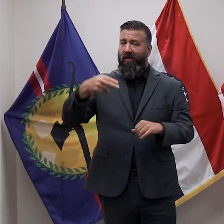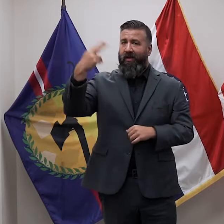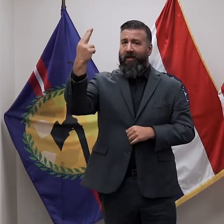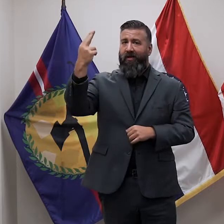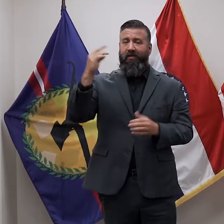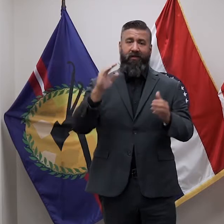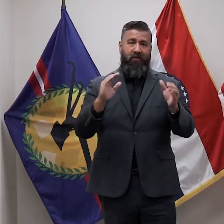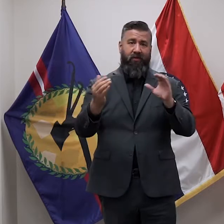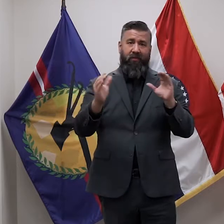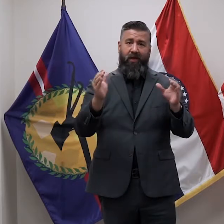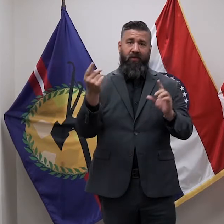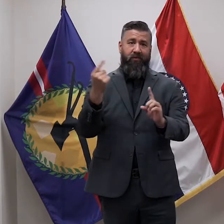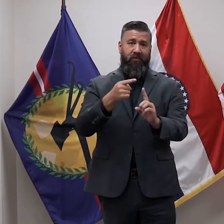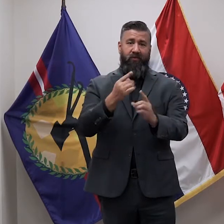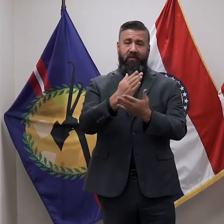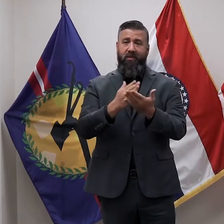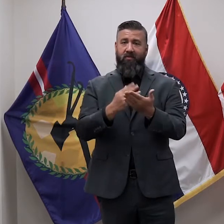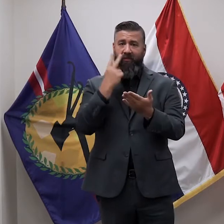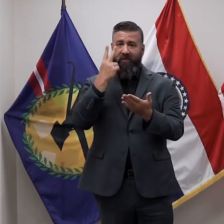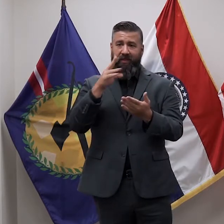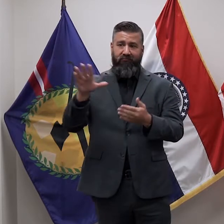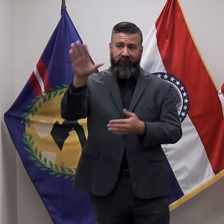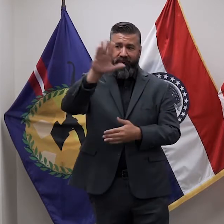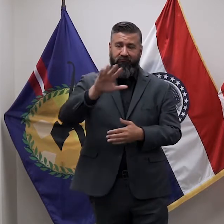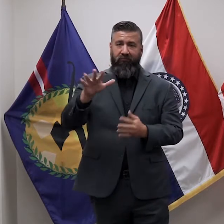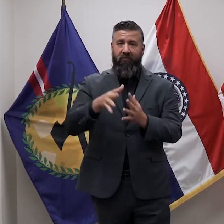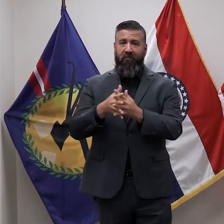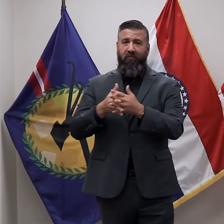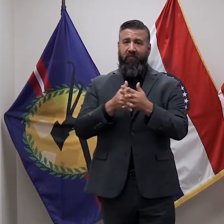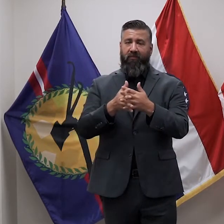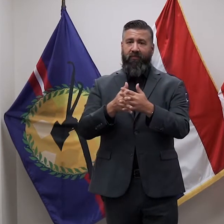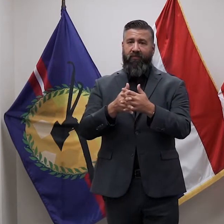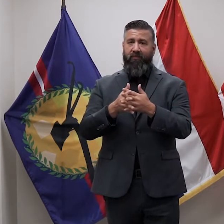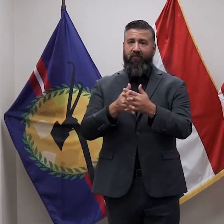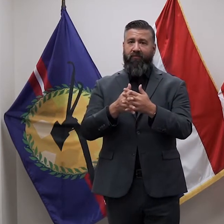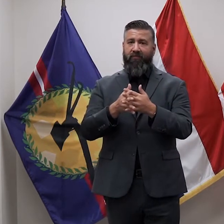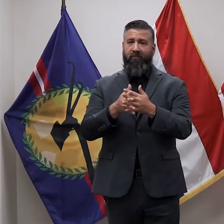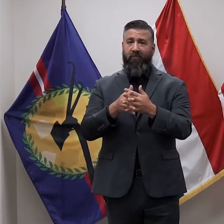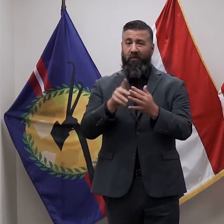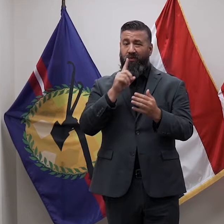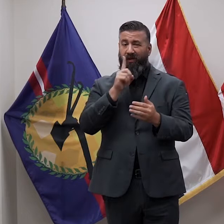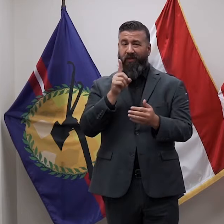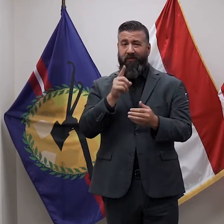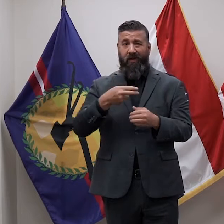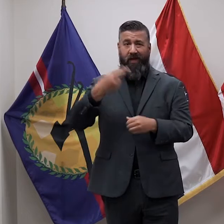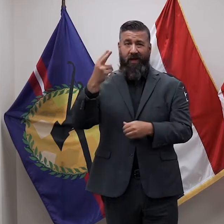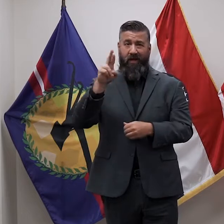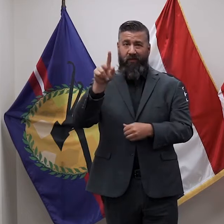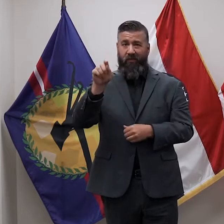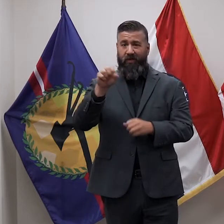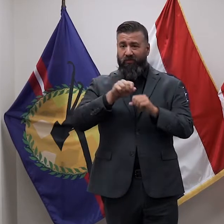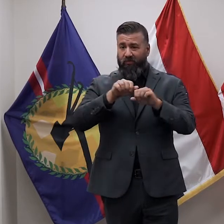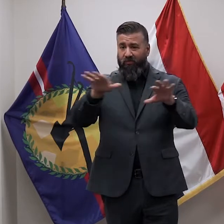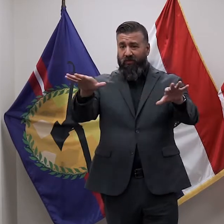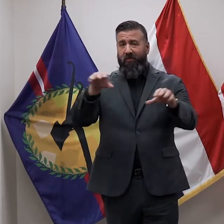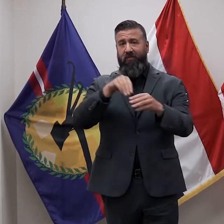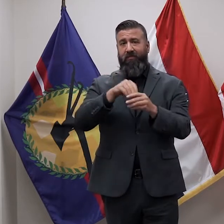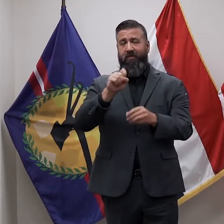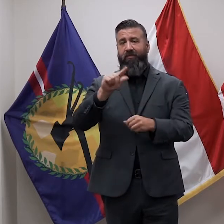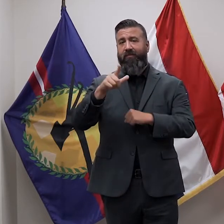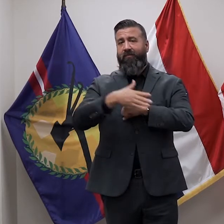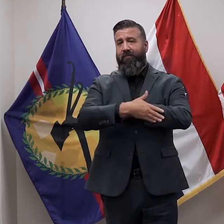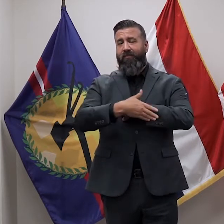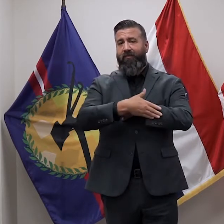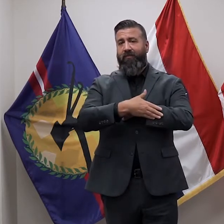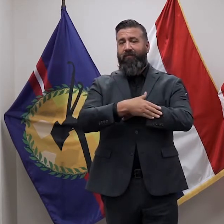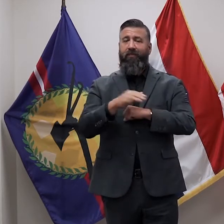in comparison to some of what we're seeing around the country, and it puts us pretty squarely in a really high rate of transmission for St. Louis County. And I